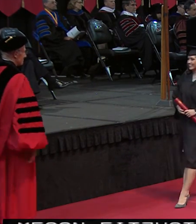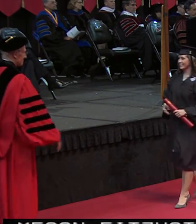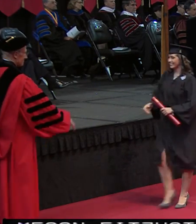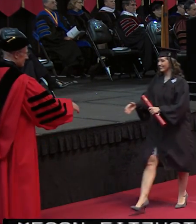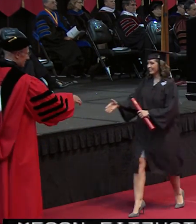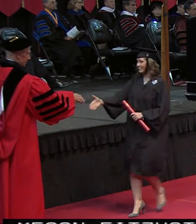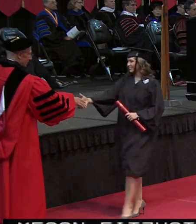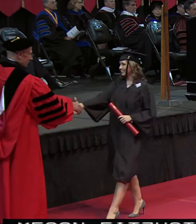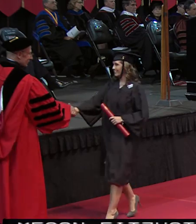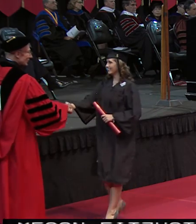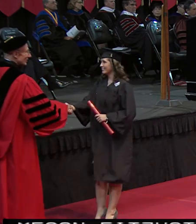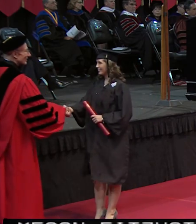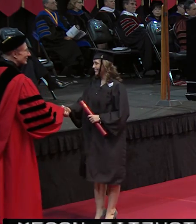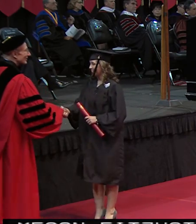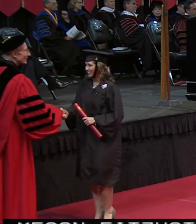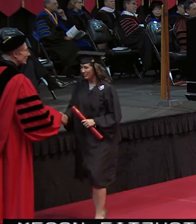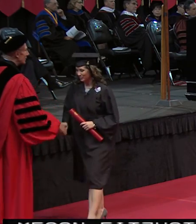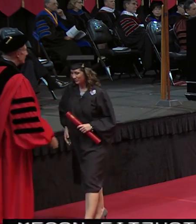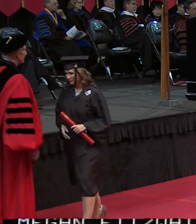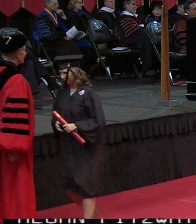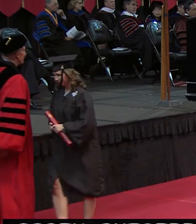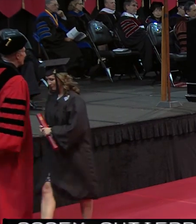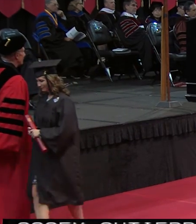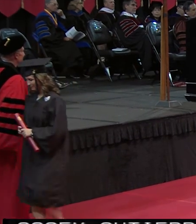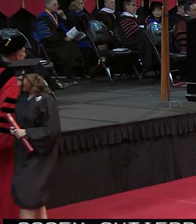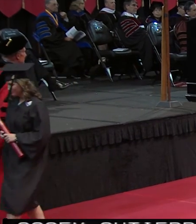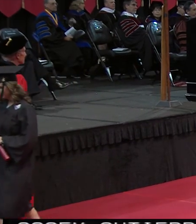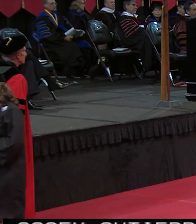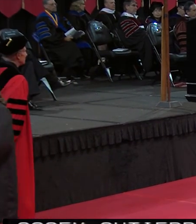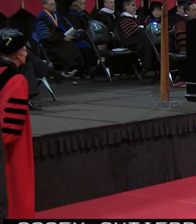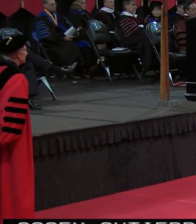Cody Richard Gutierrez.